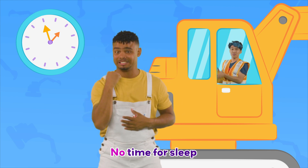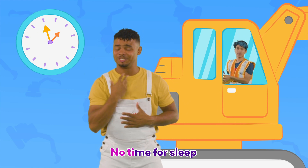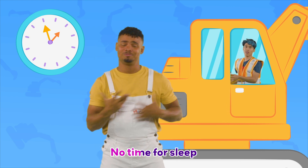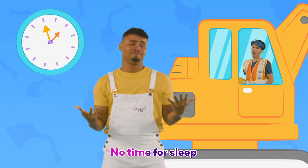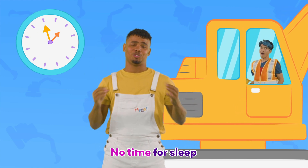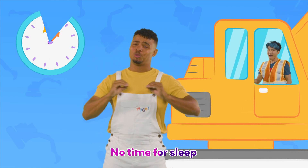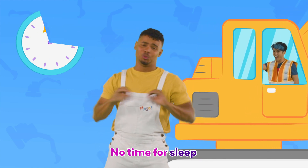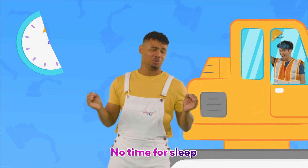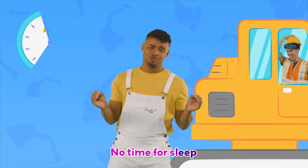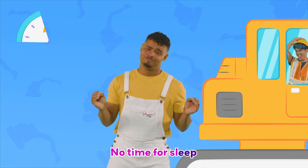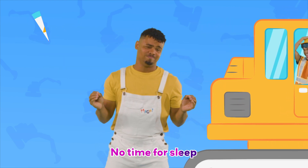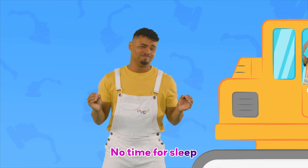time for sleep,